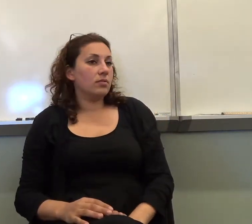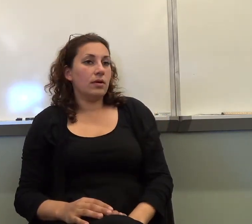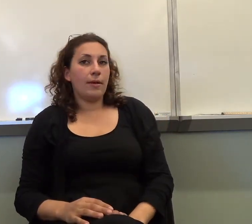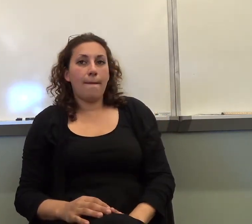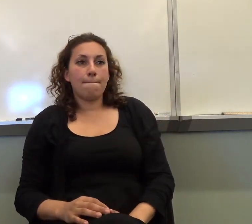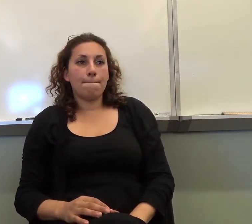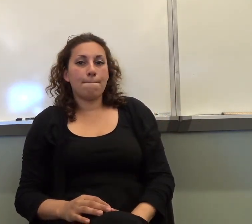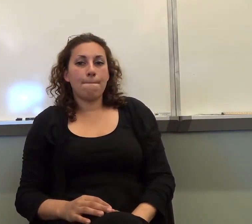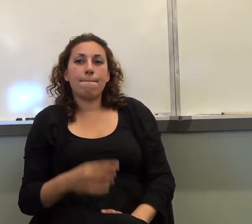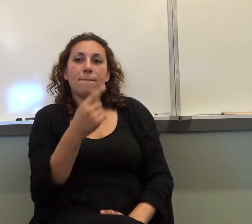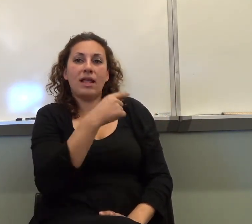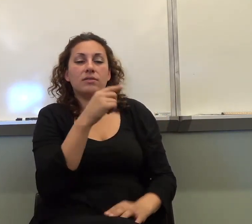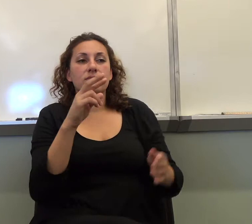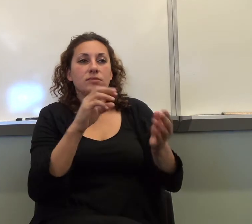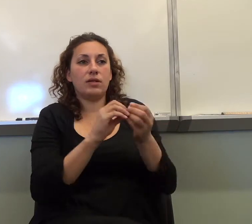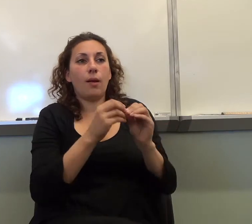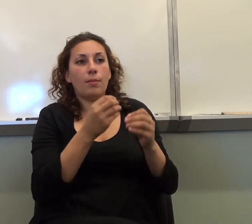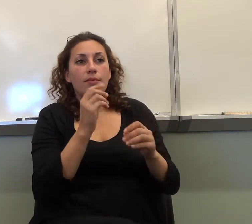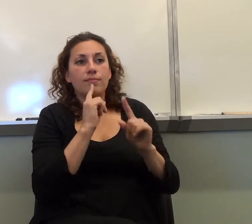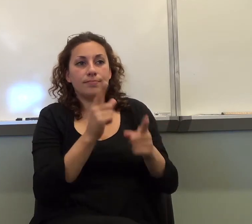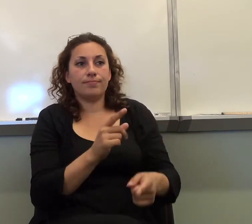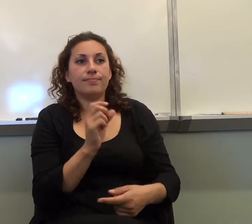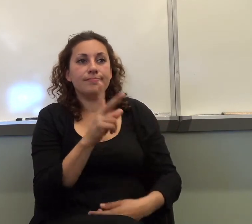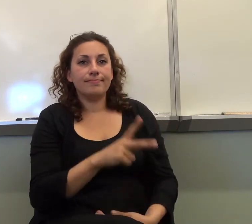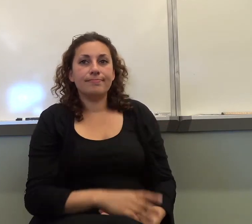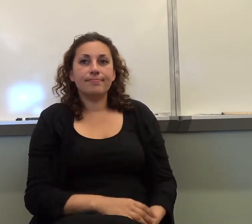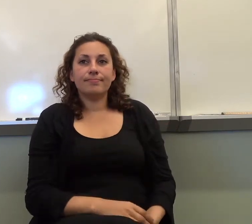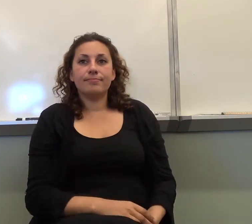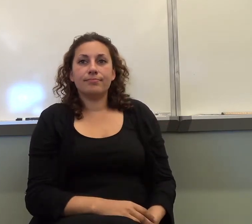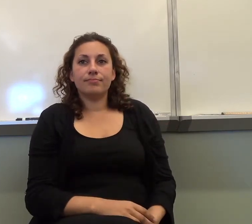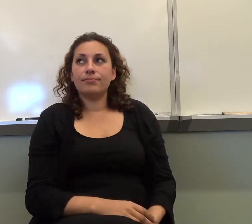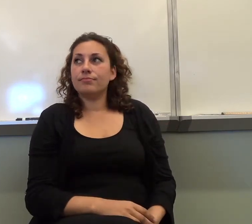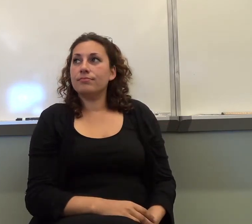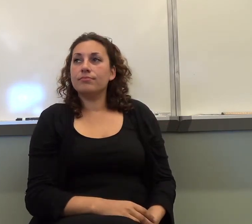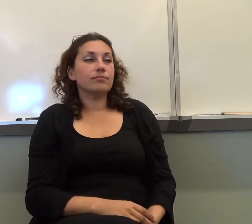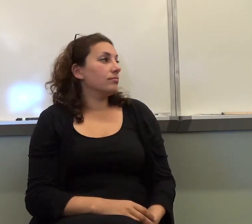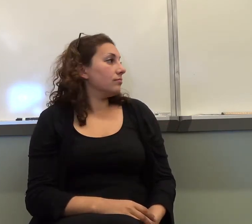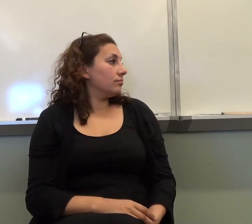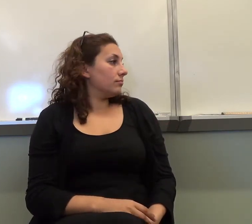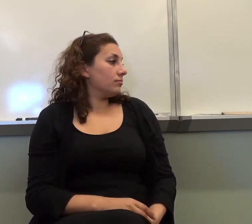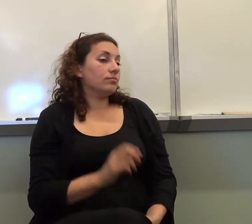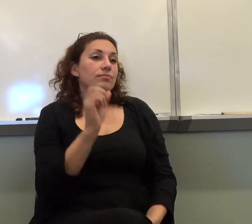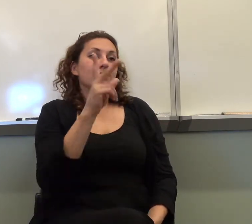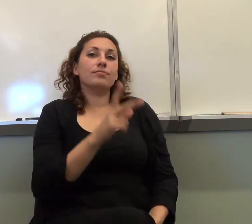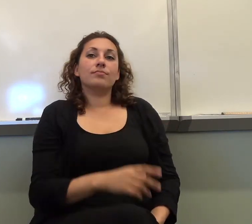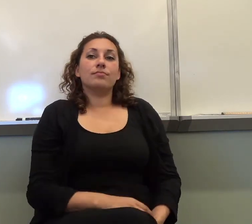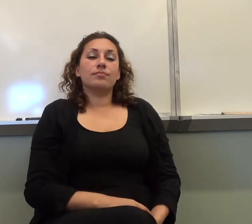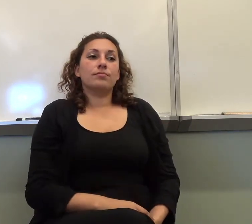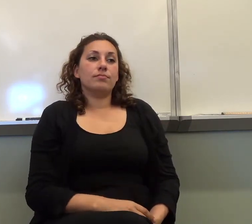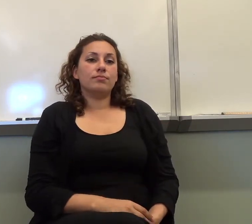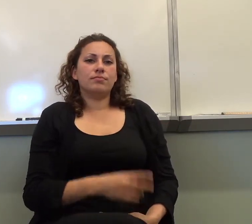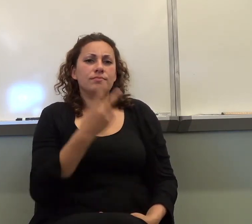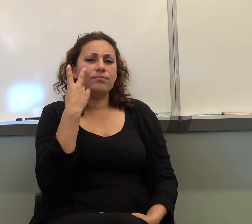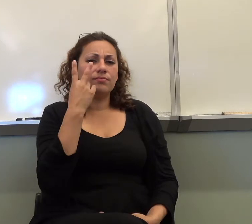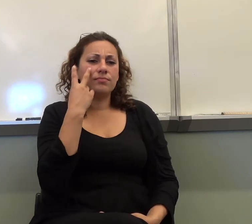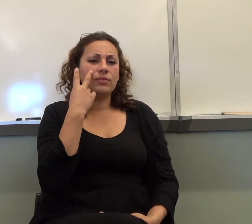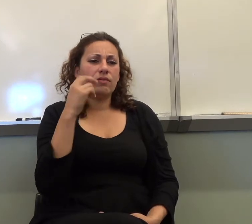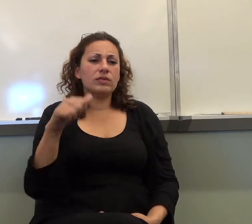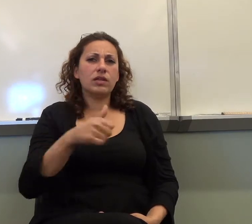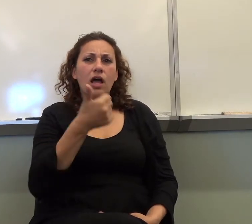So that's what that is. All right. Let's see if there's any of the sneaky ones here.